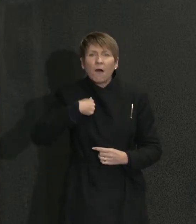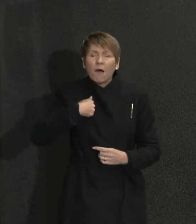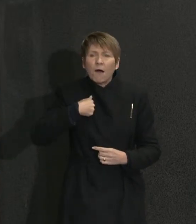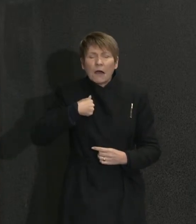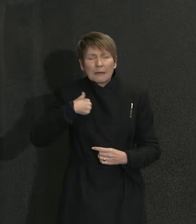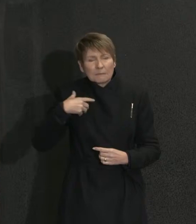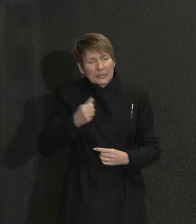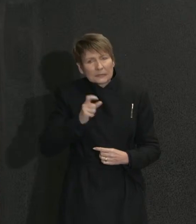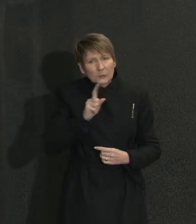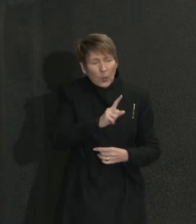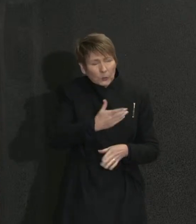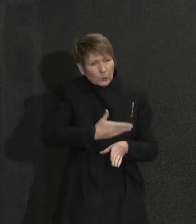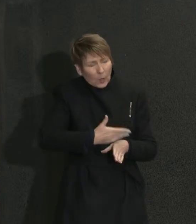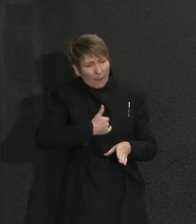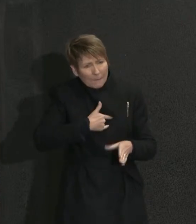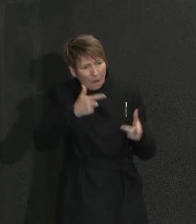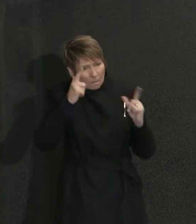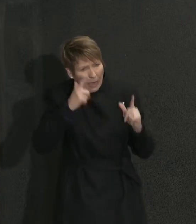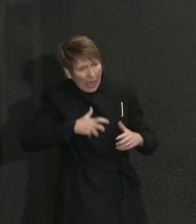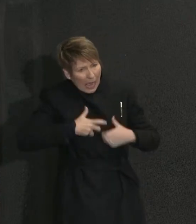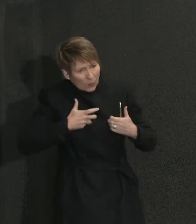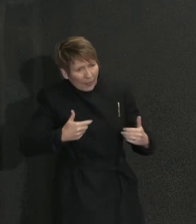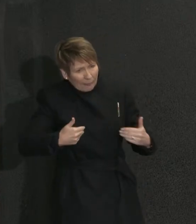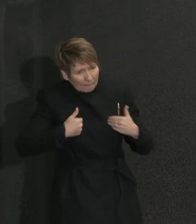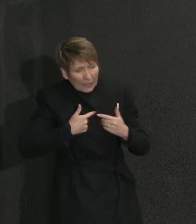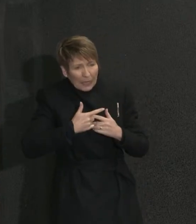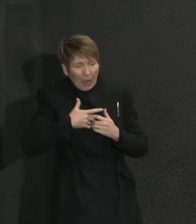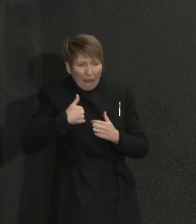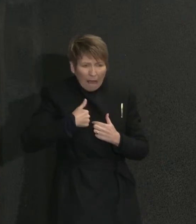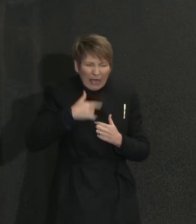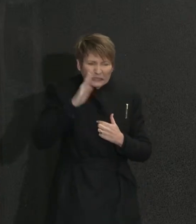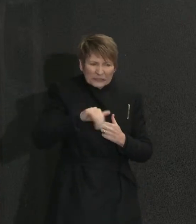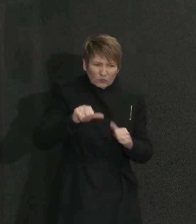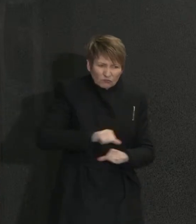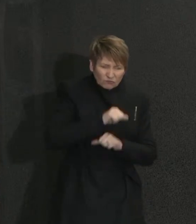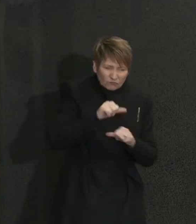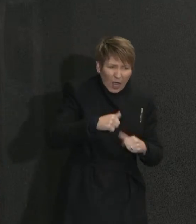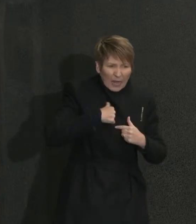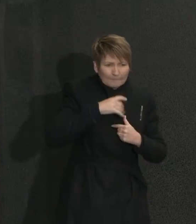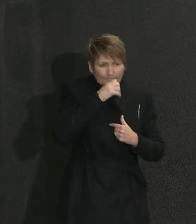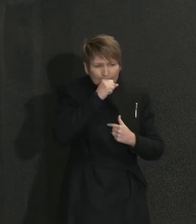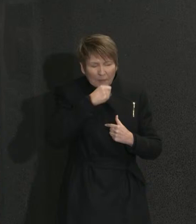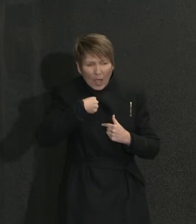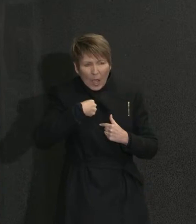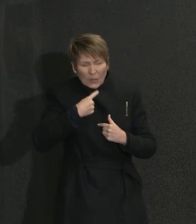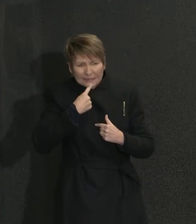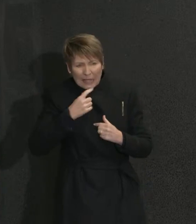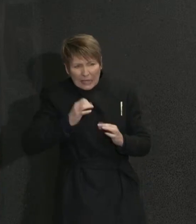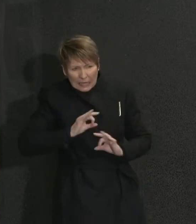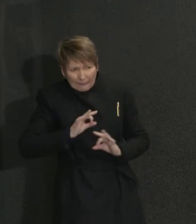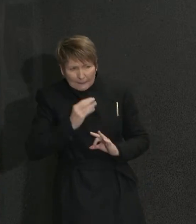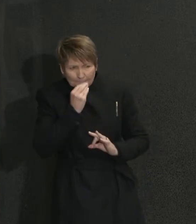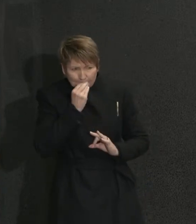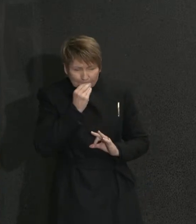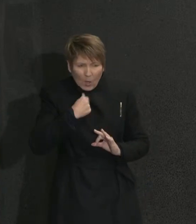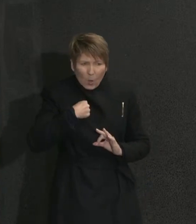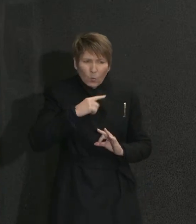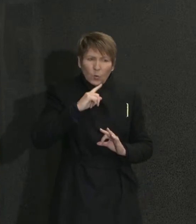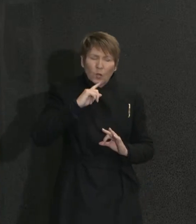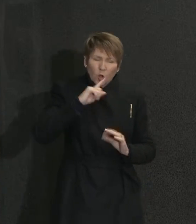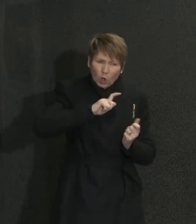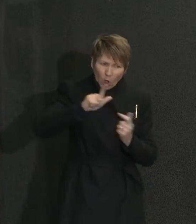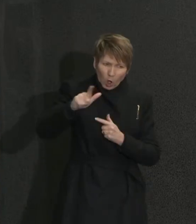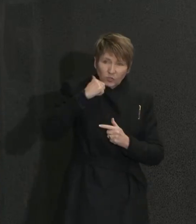community and feeding their family. Those payments are very important, and I would commend them to anybody who's eligible. And we're